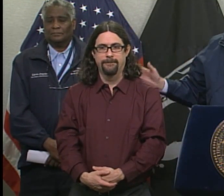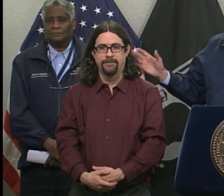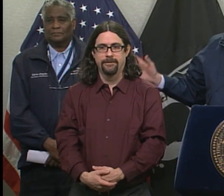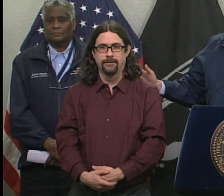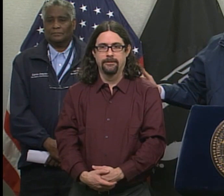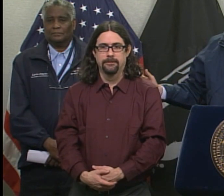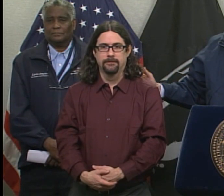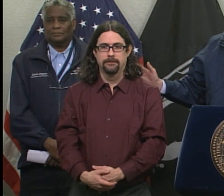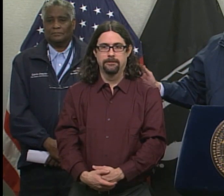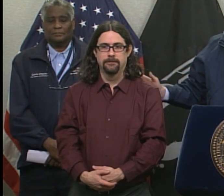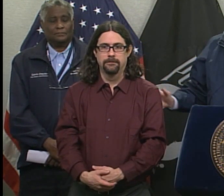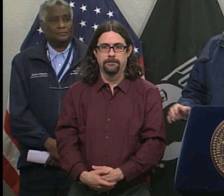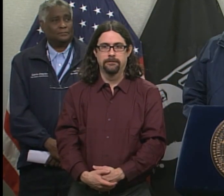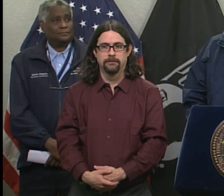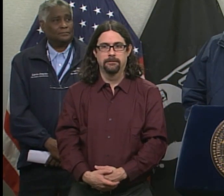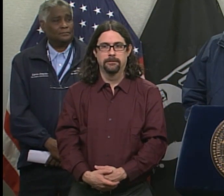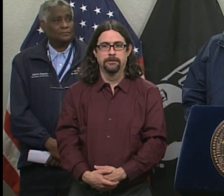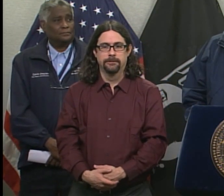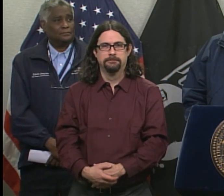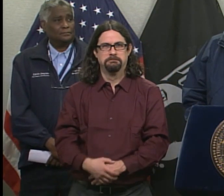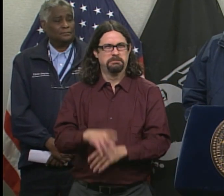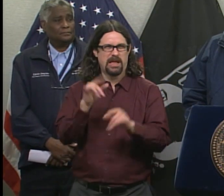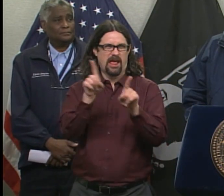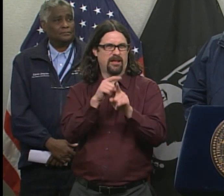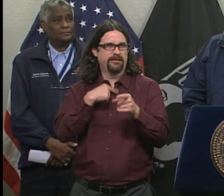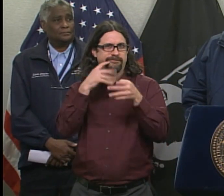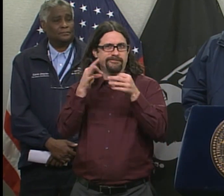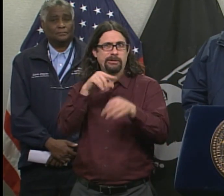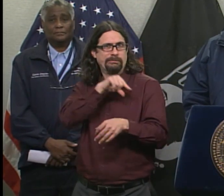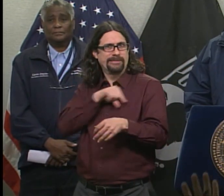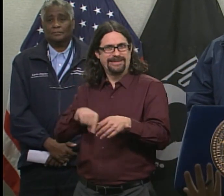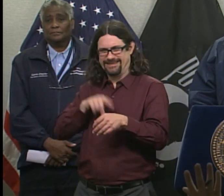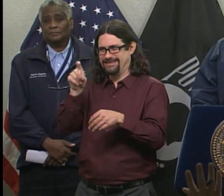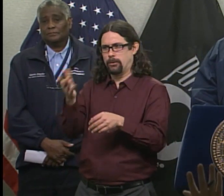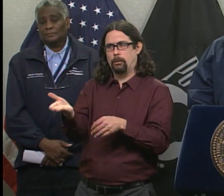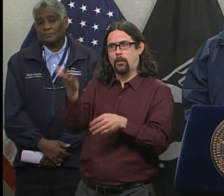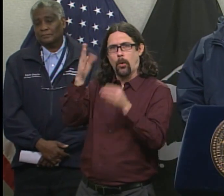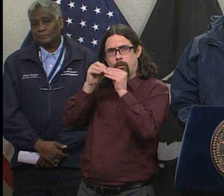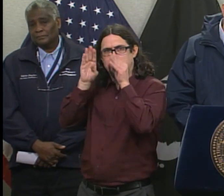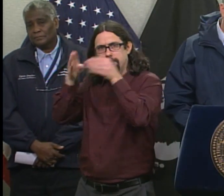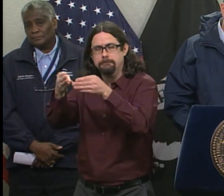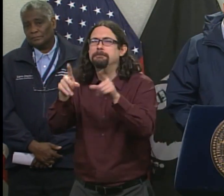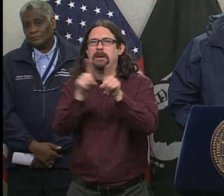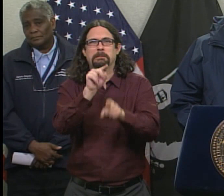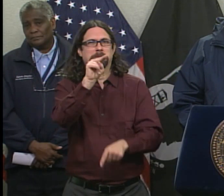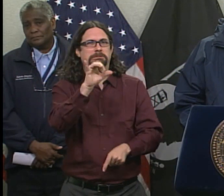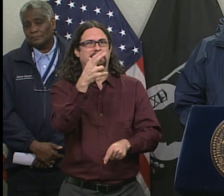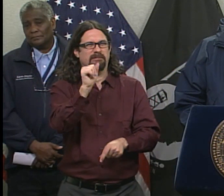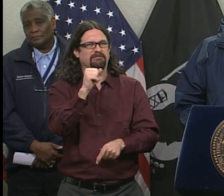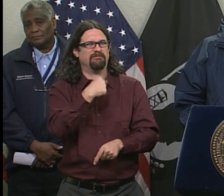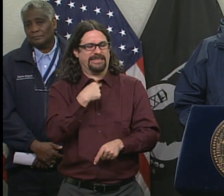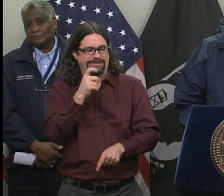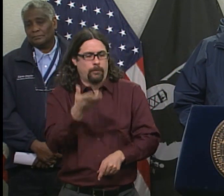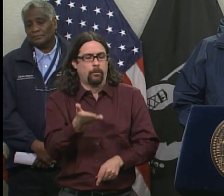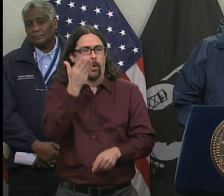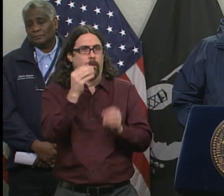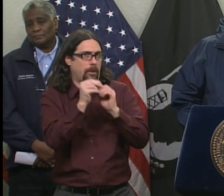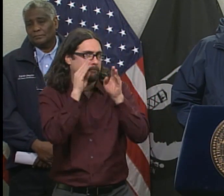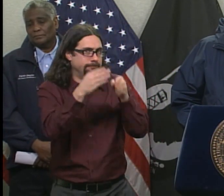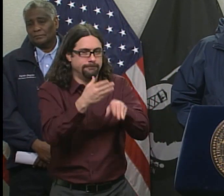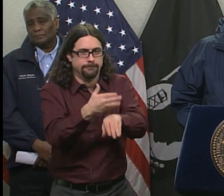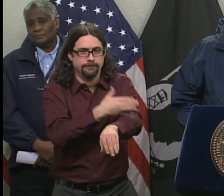back to as much as possible to normal tomorrow morning for the rush hour. Yes. Commissioner Garcia talked